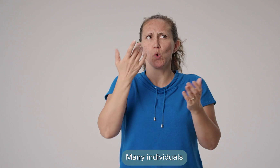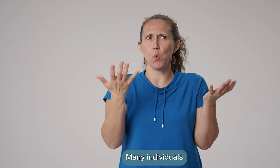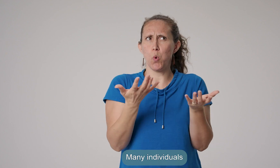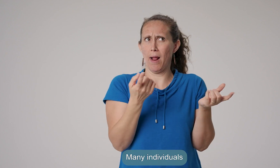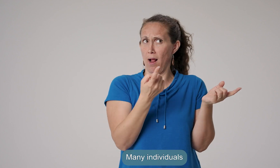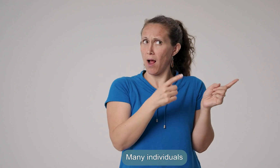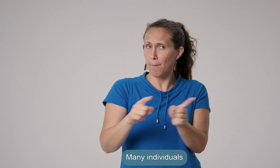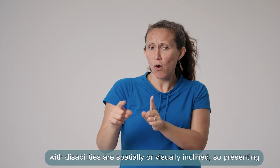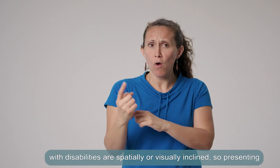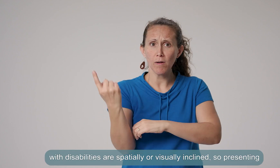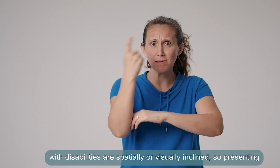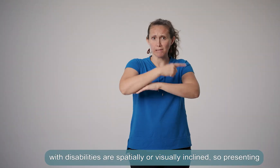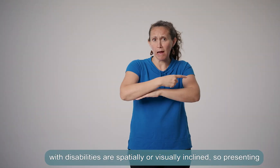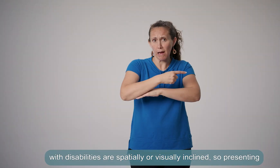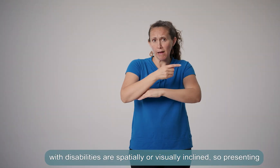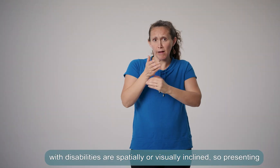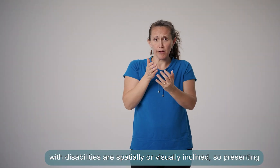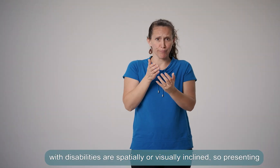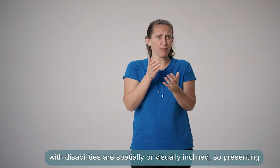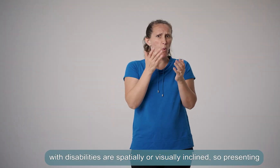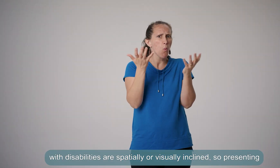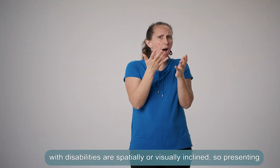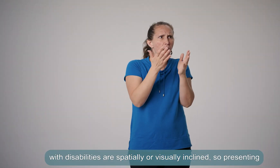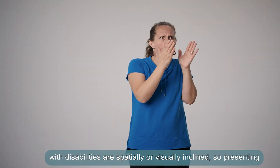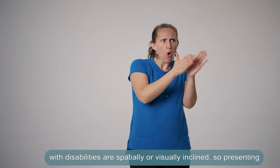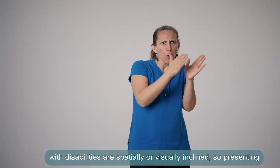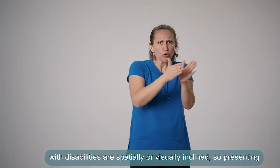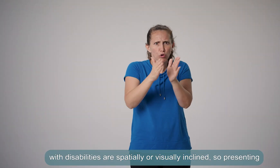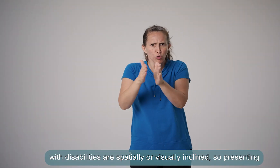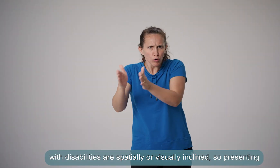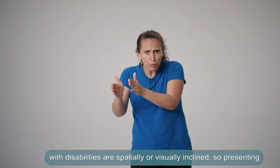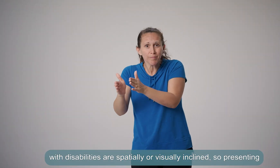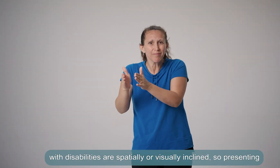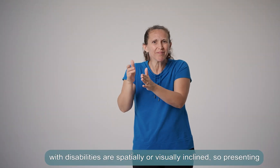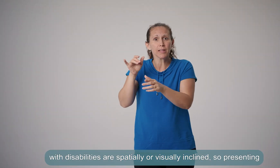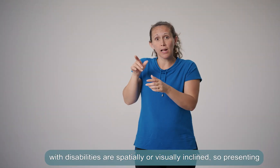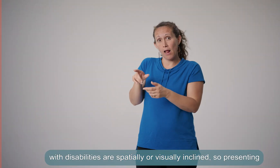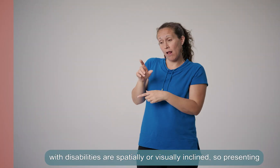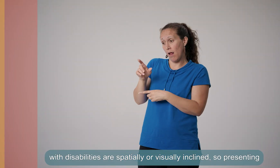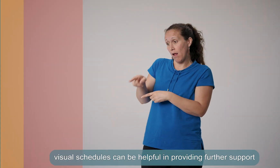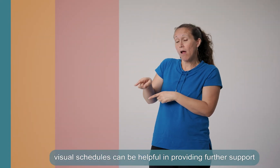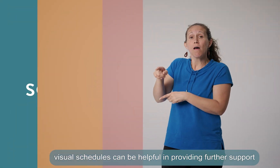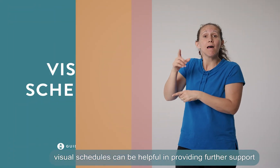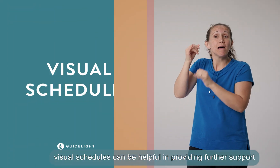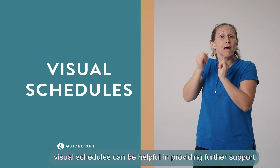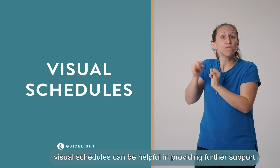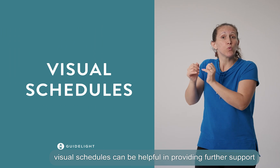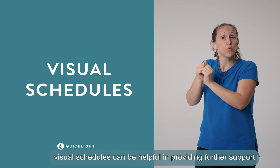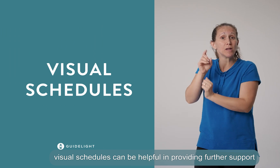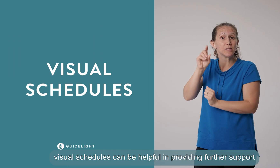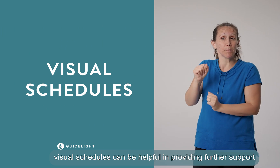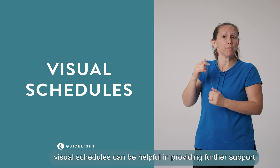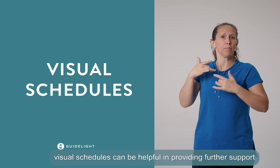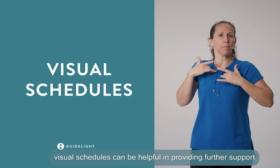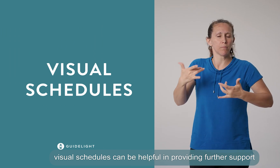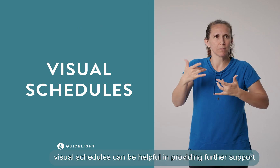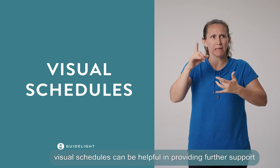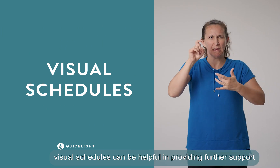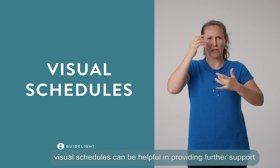Many individuals with disabilities are spatially or visually inclined, so presenting visual schedules can be helpful in providing